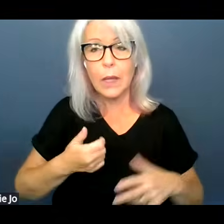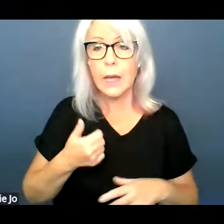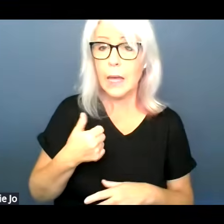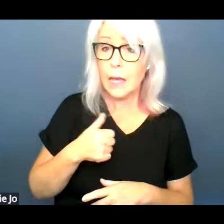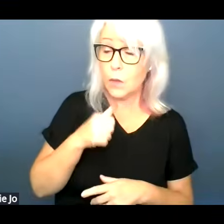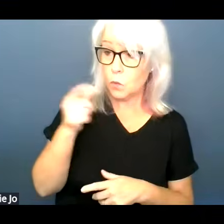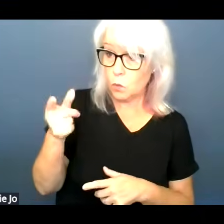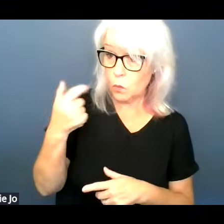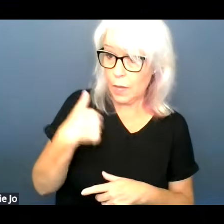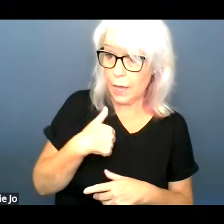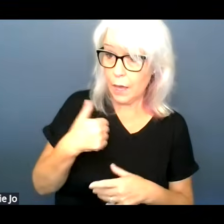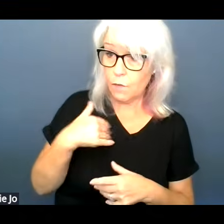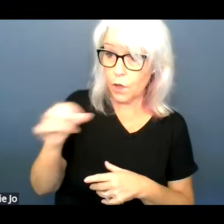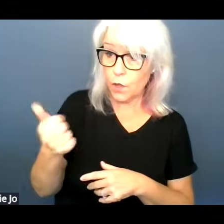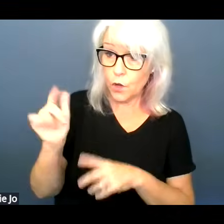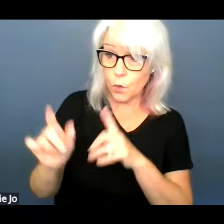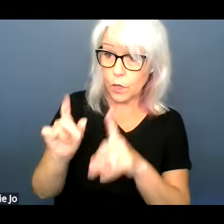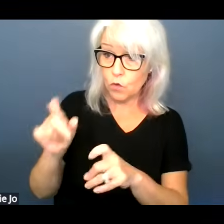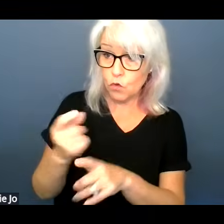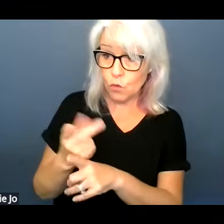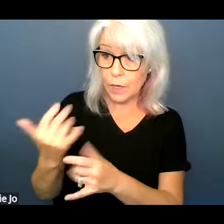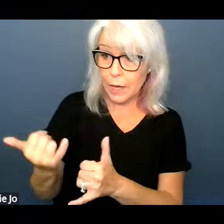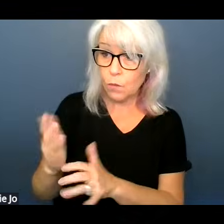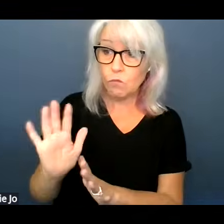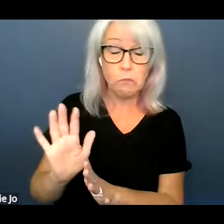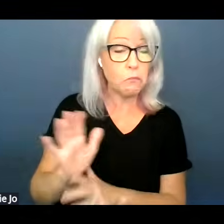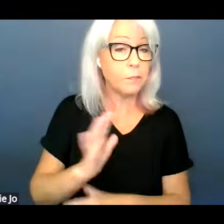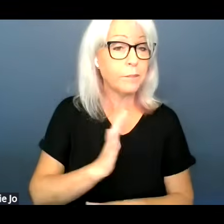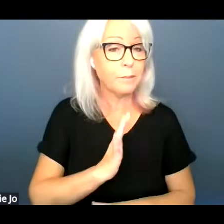for folks at this point. Thank you.